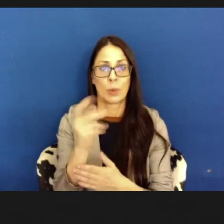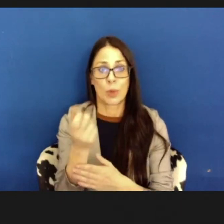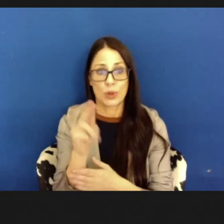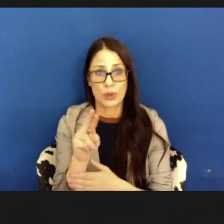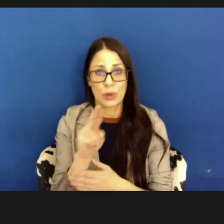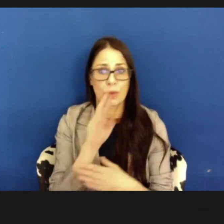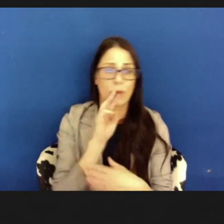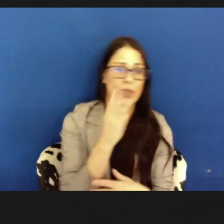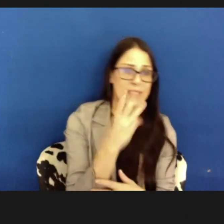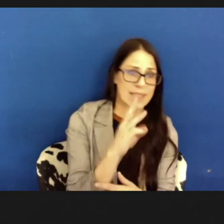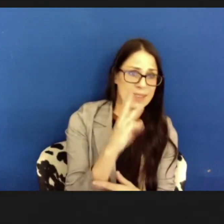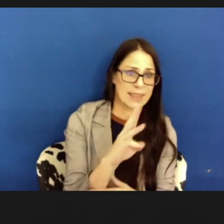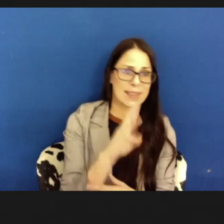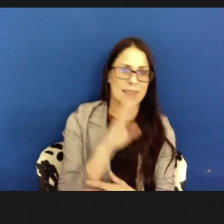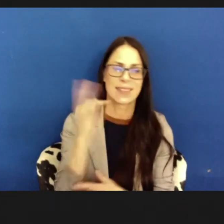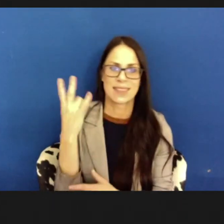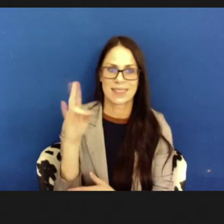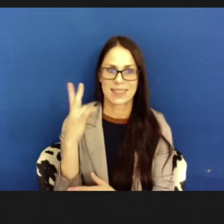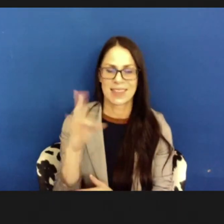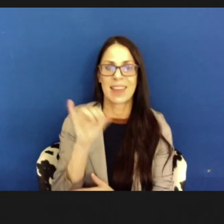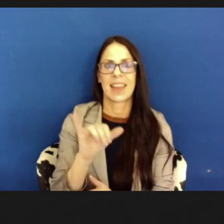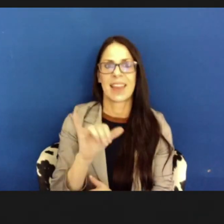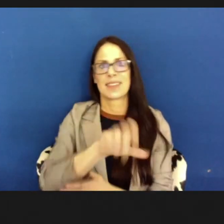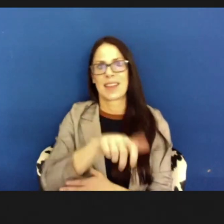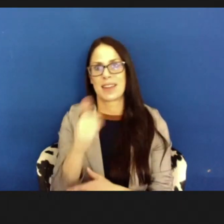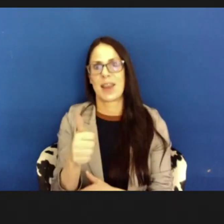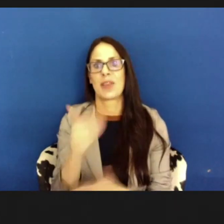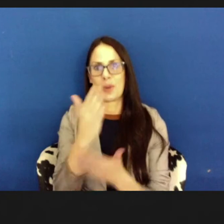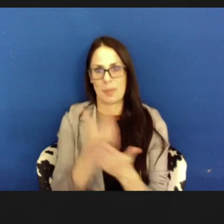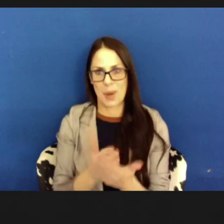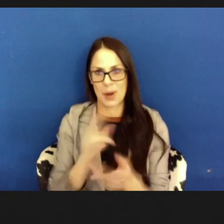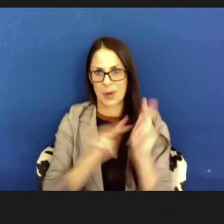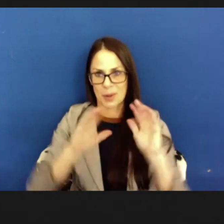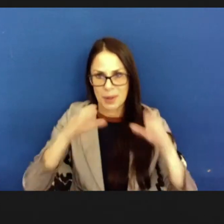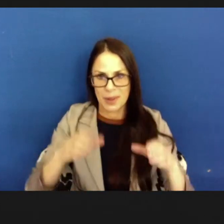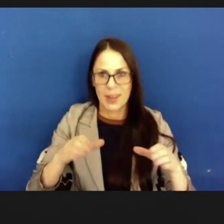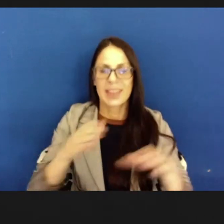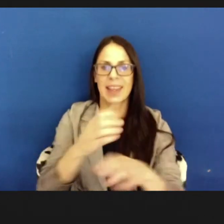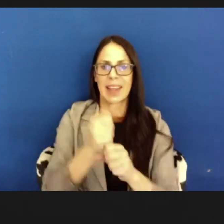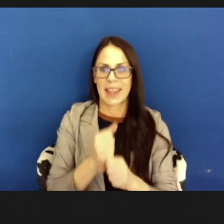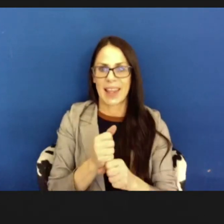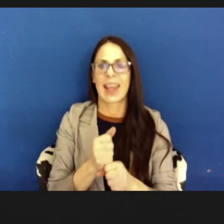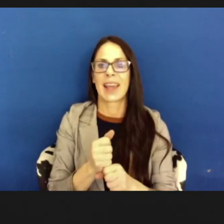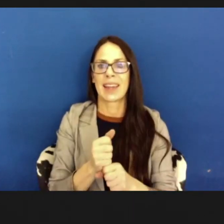So another part of our population who are now eligible to get improved protection from this vaccine.